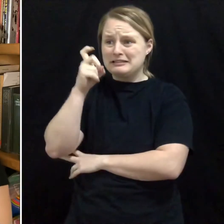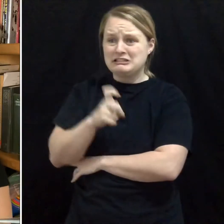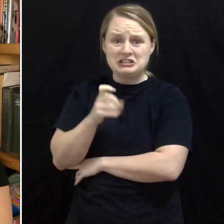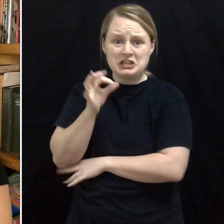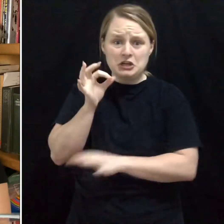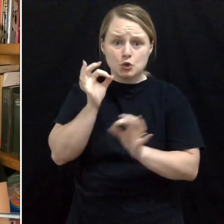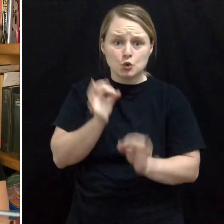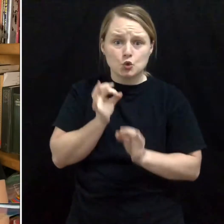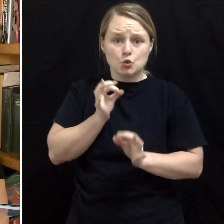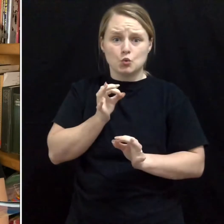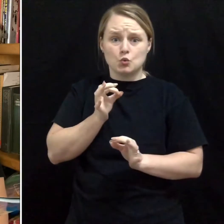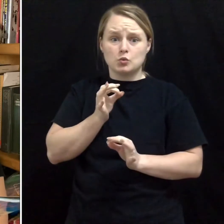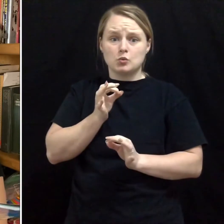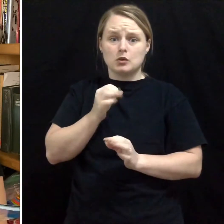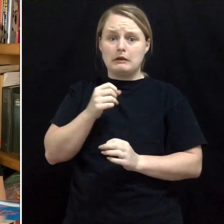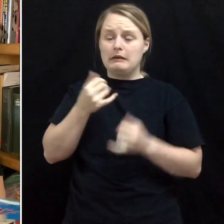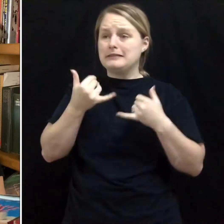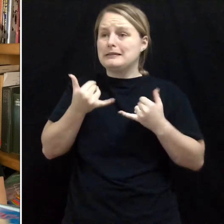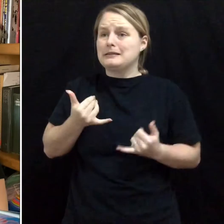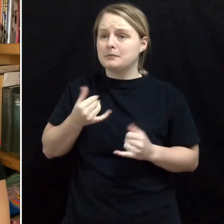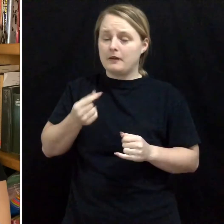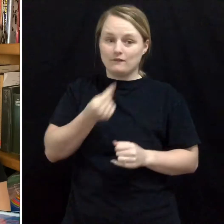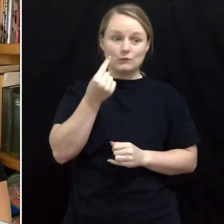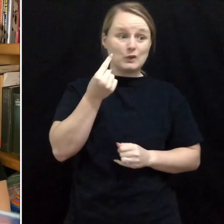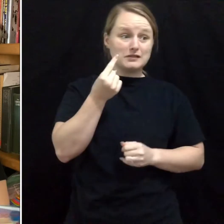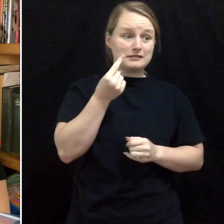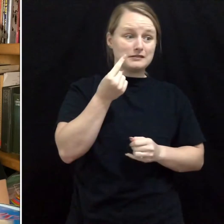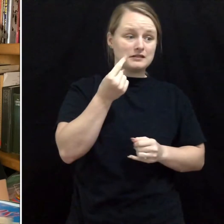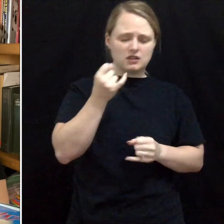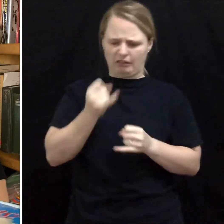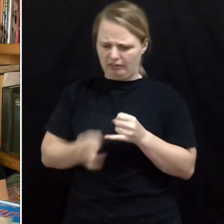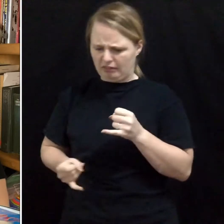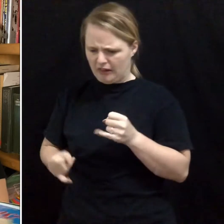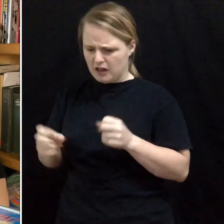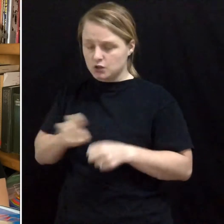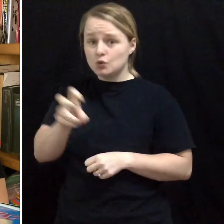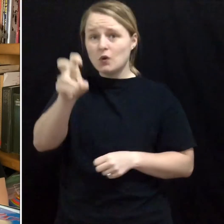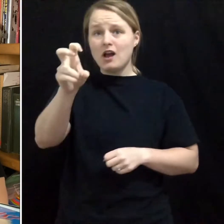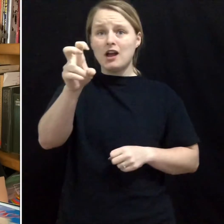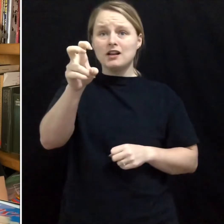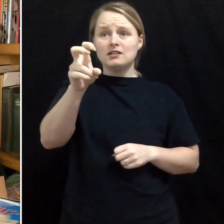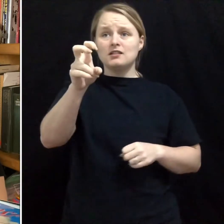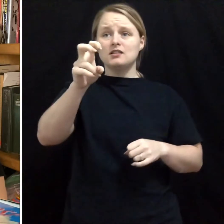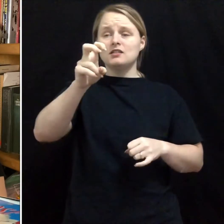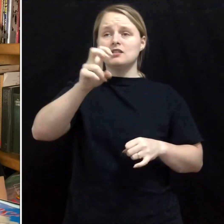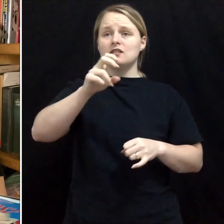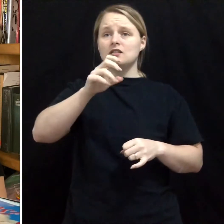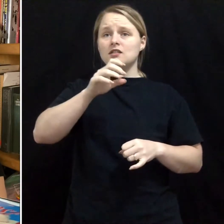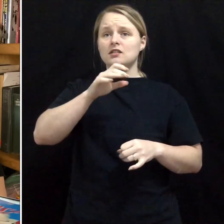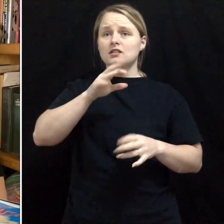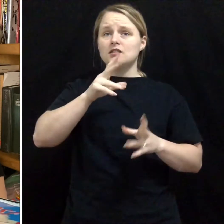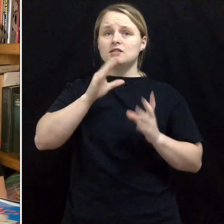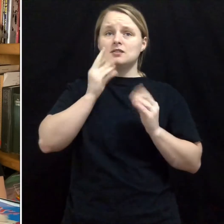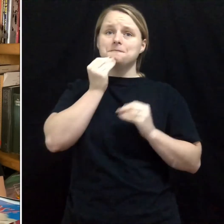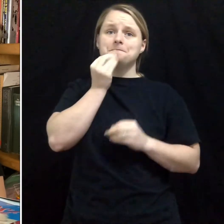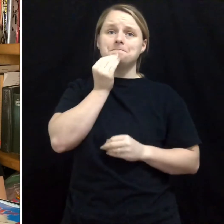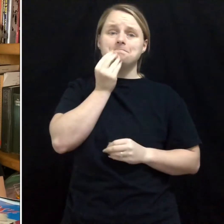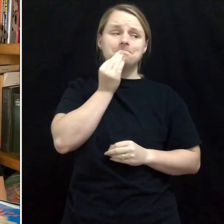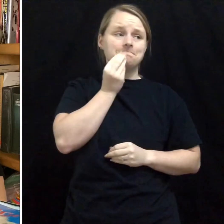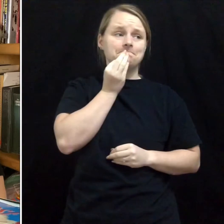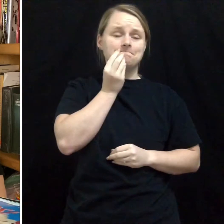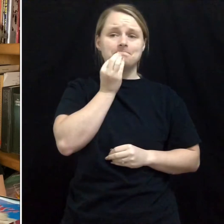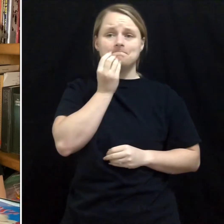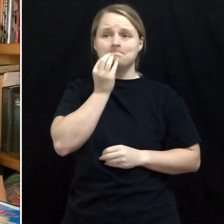my final supper? Will this be my first and last ride to the roundup?" She queried herself in the depths of her